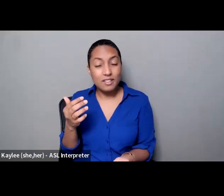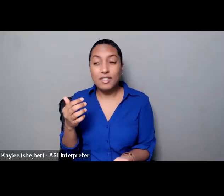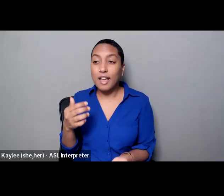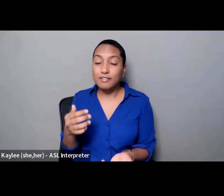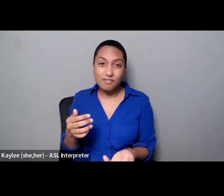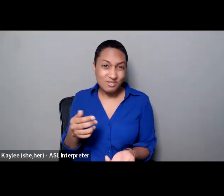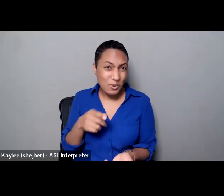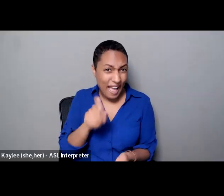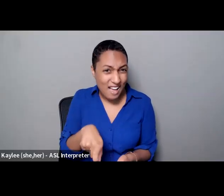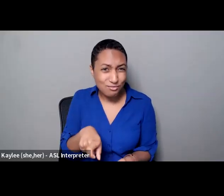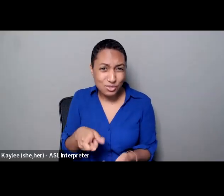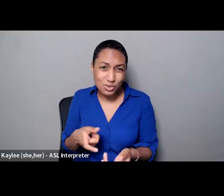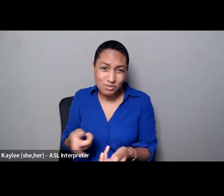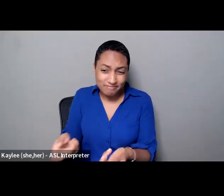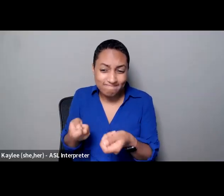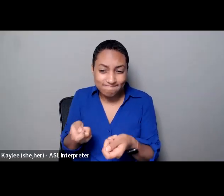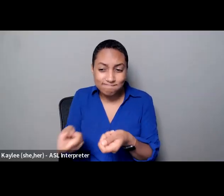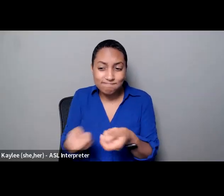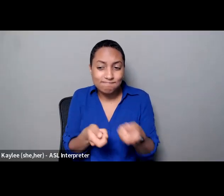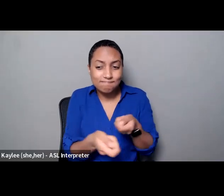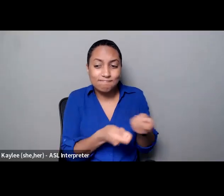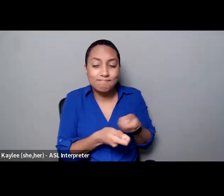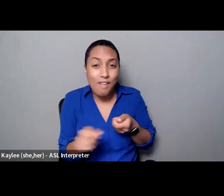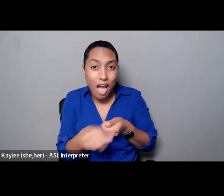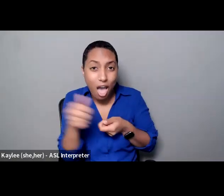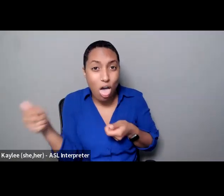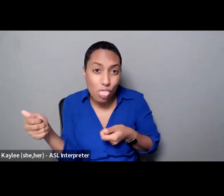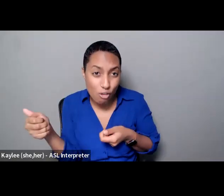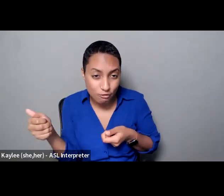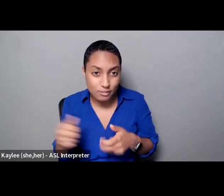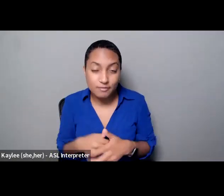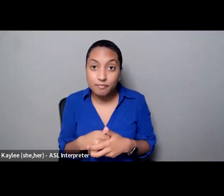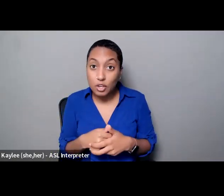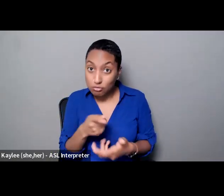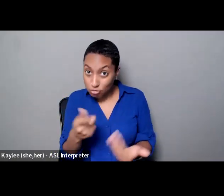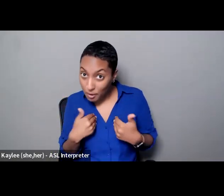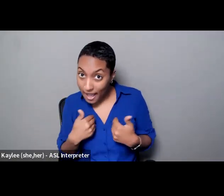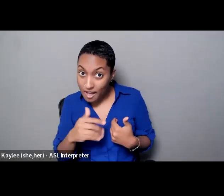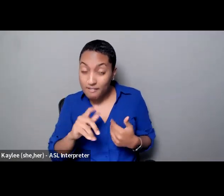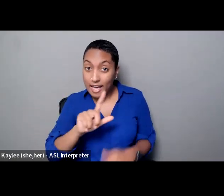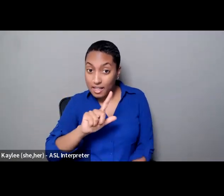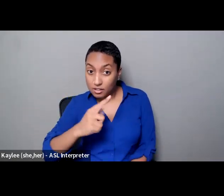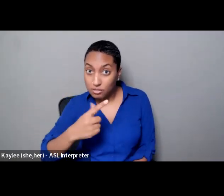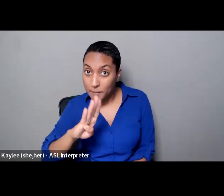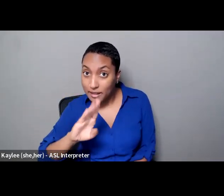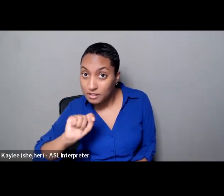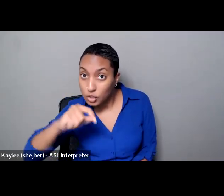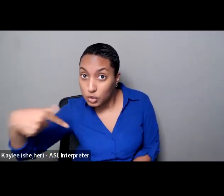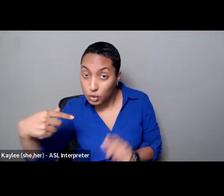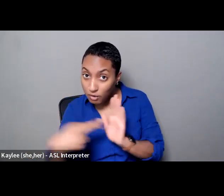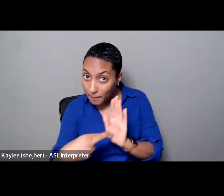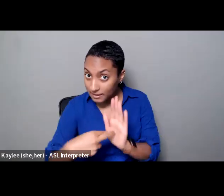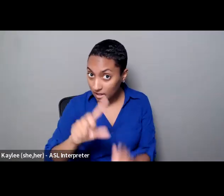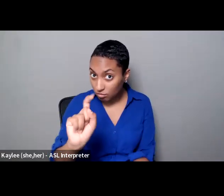others. Is someone representative of the LGBTQ area part of the mix that you